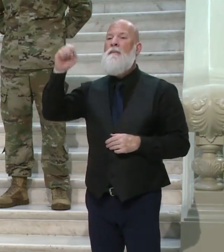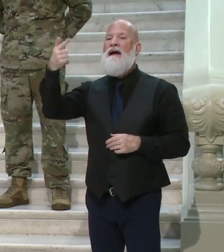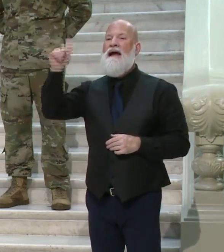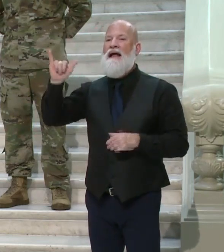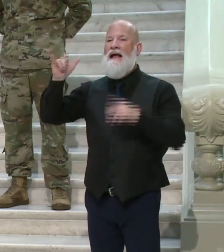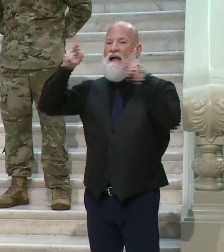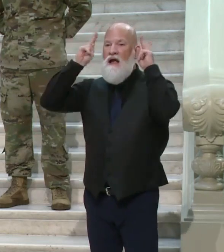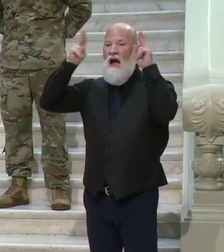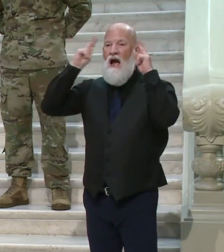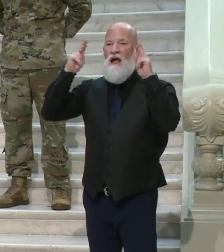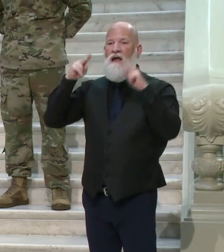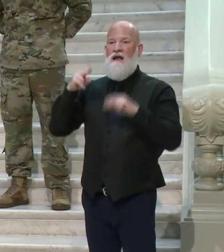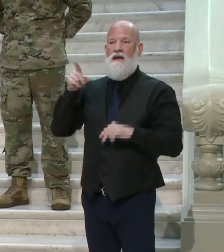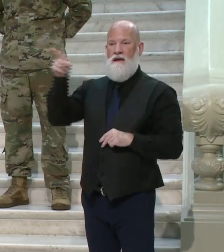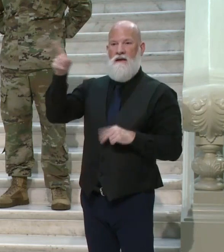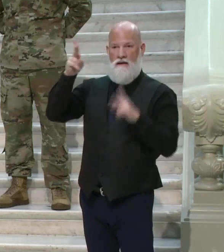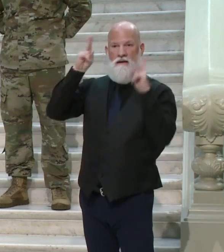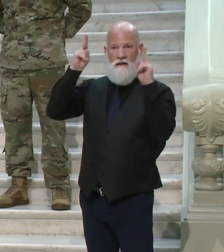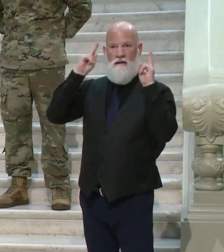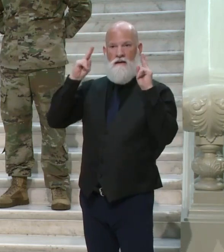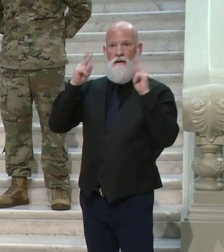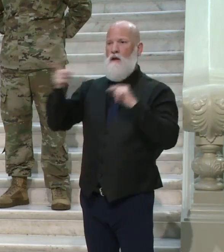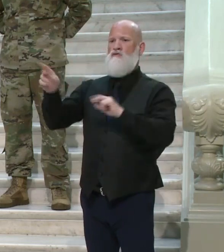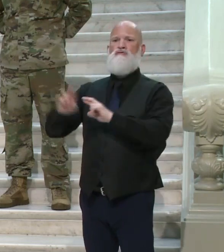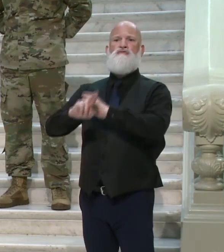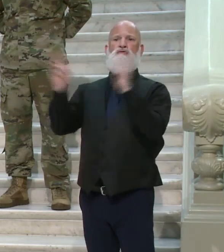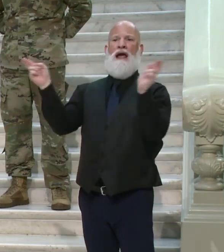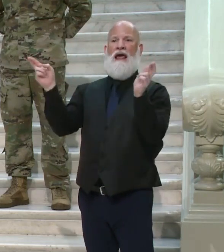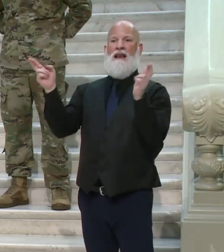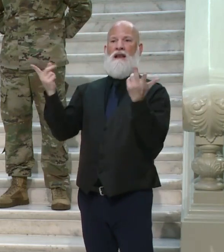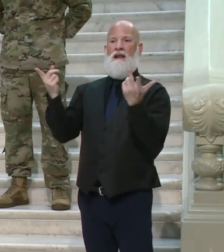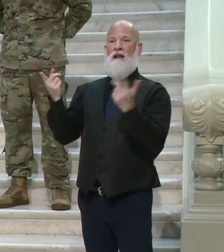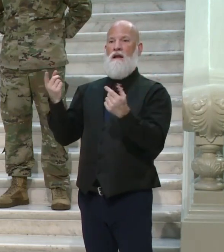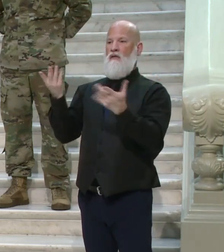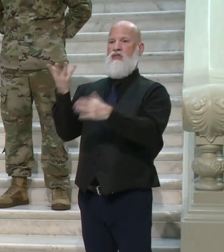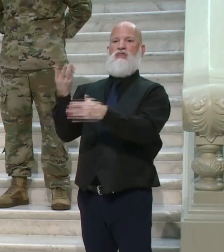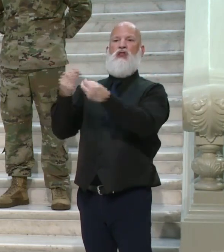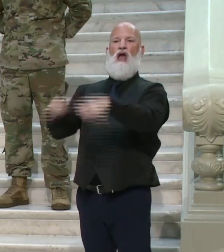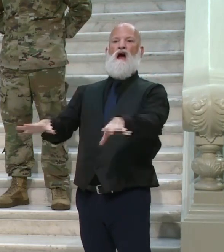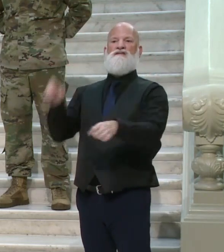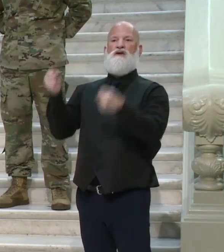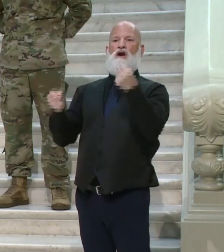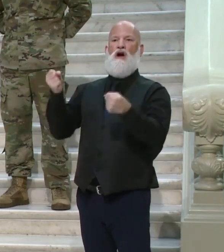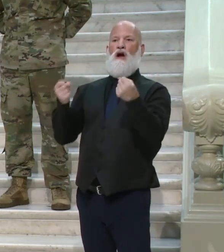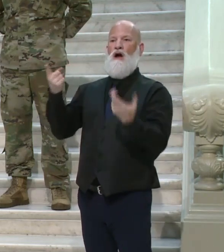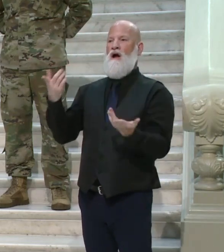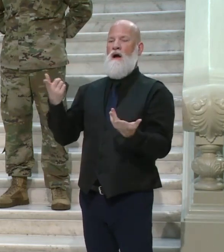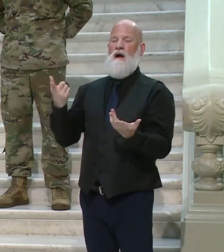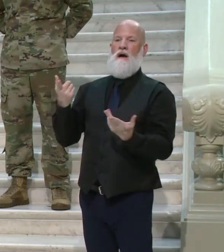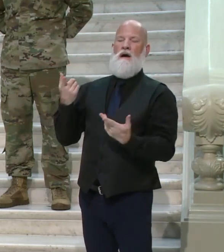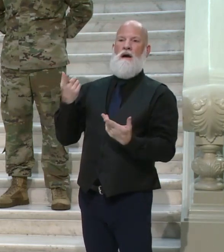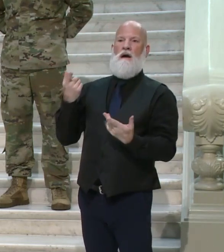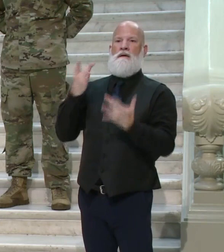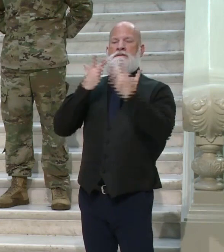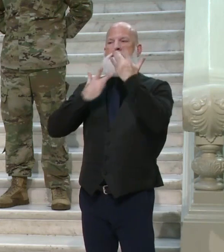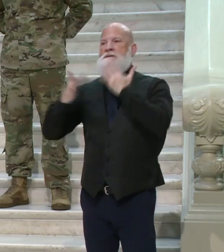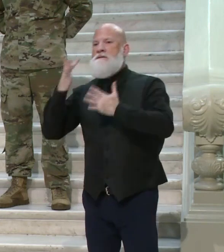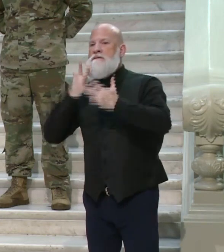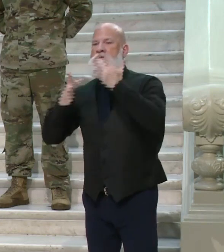And when people get desperate like that, Dr. Toomey and I both know those outcomes are not going to be